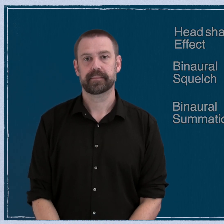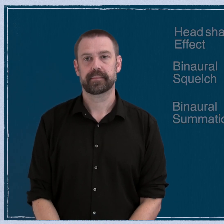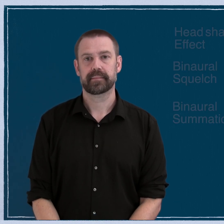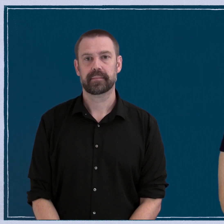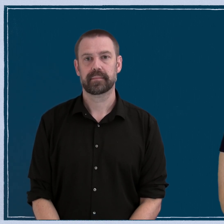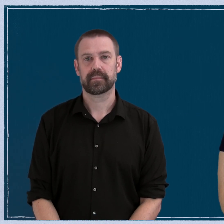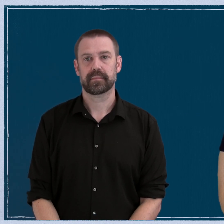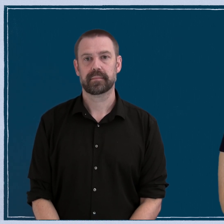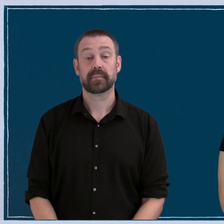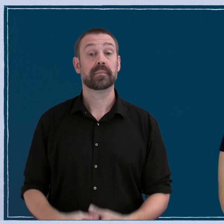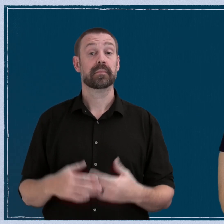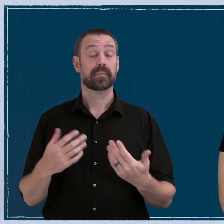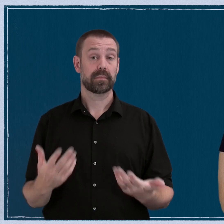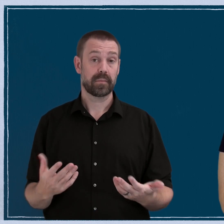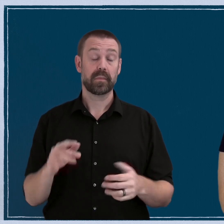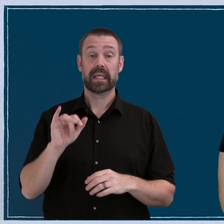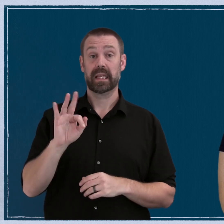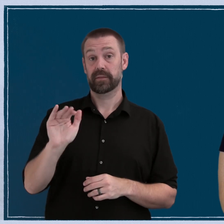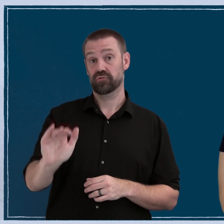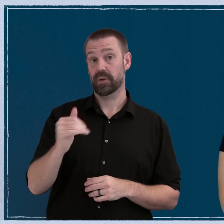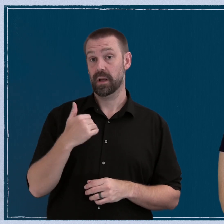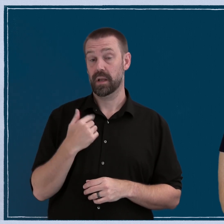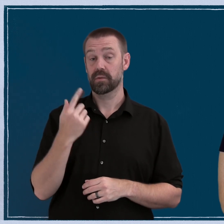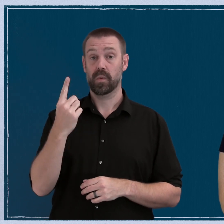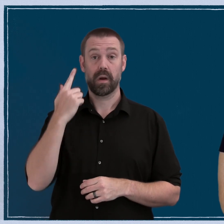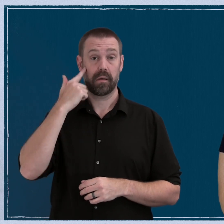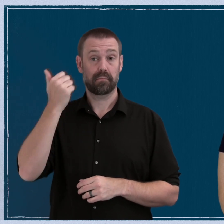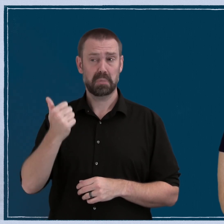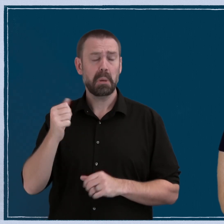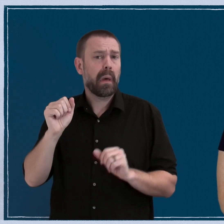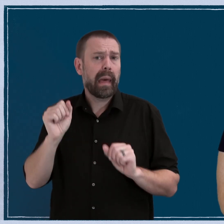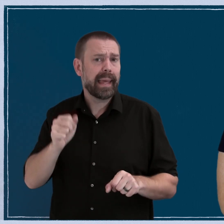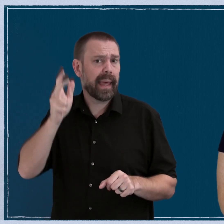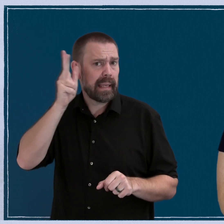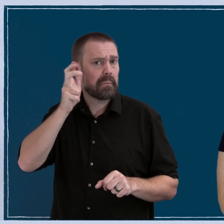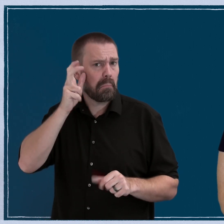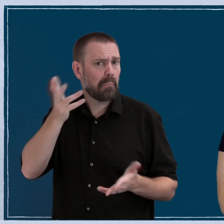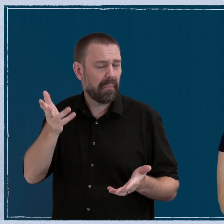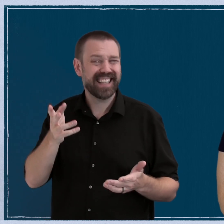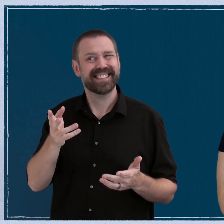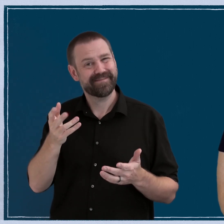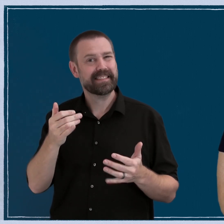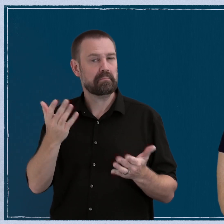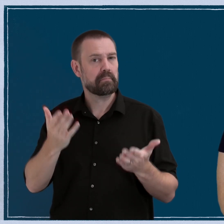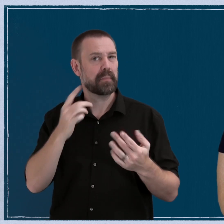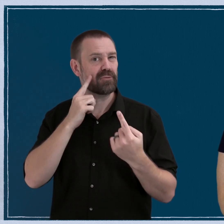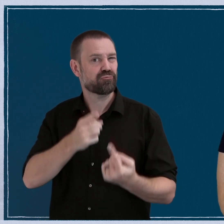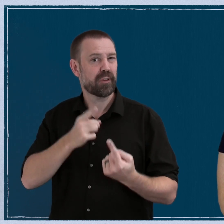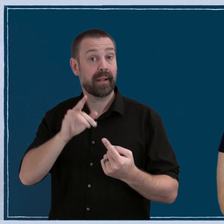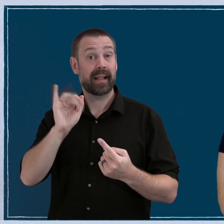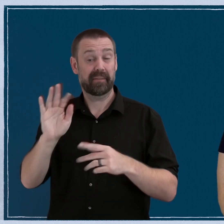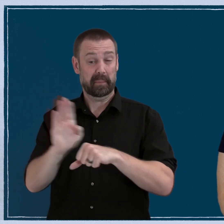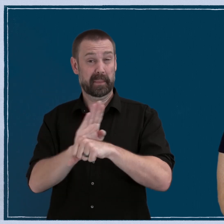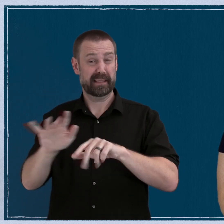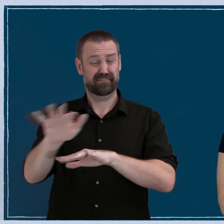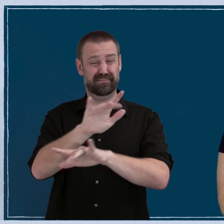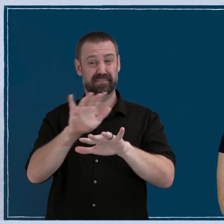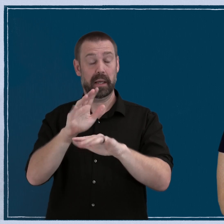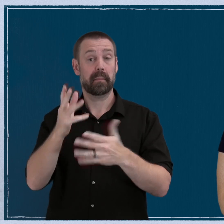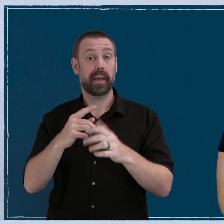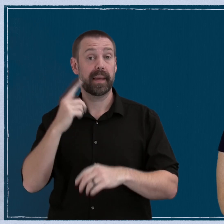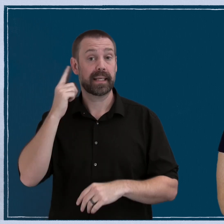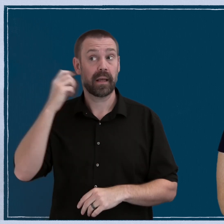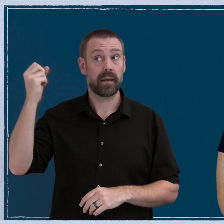easily. So even though a child with a unilateral hearing difference can hear some things, they may struggle in busy